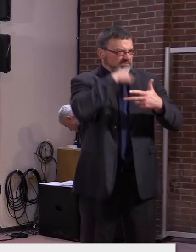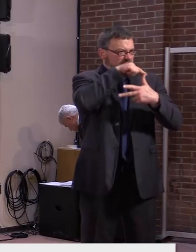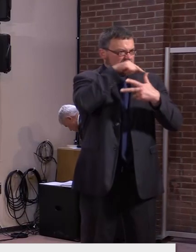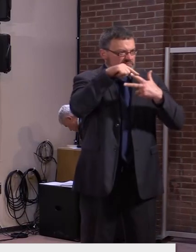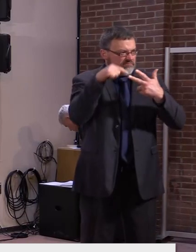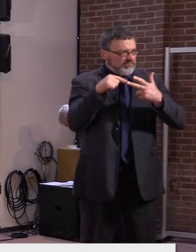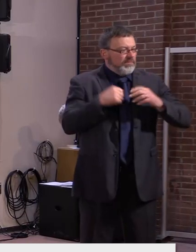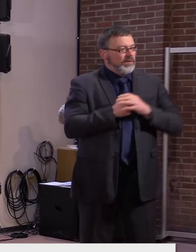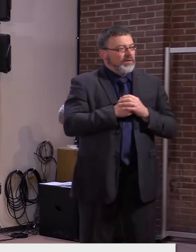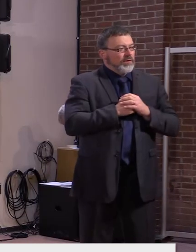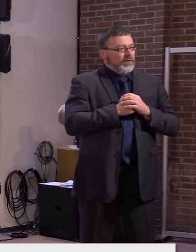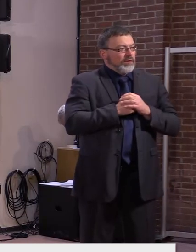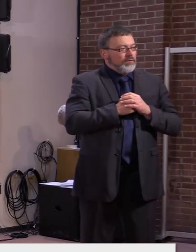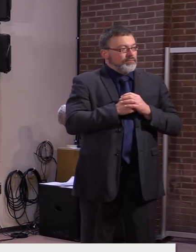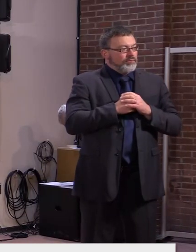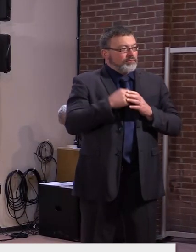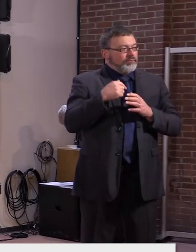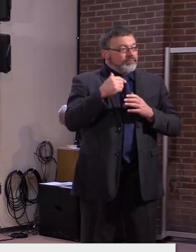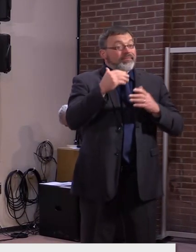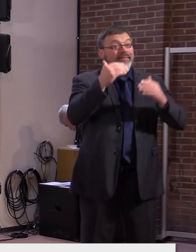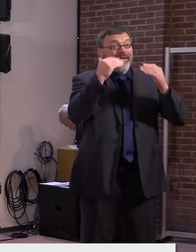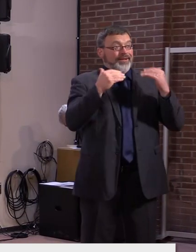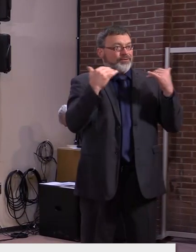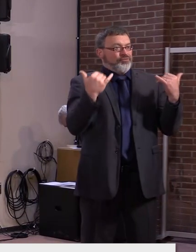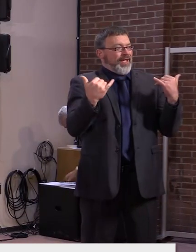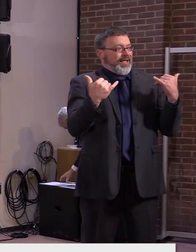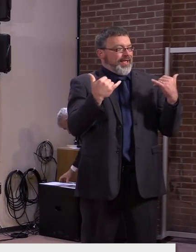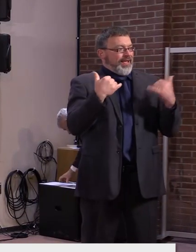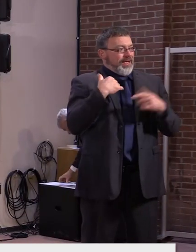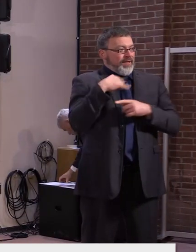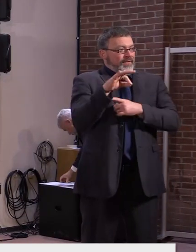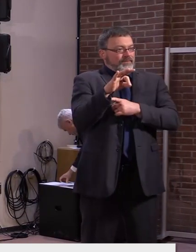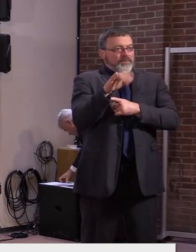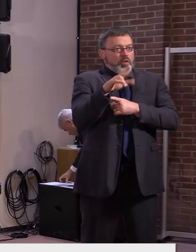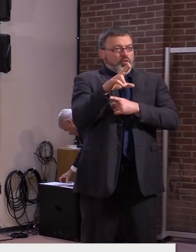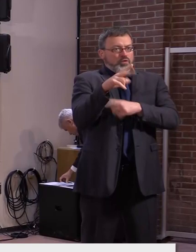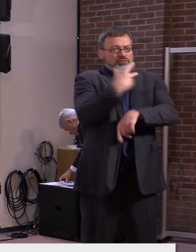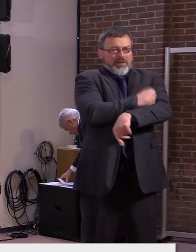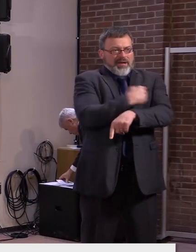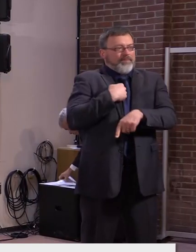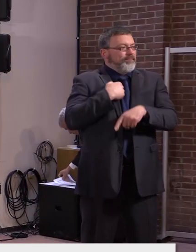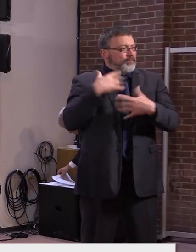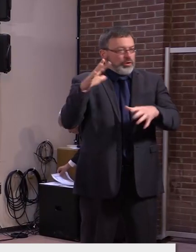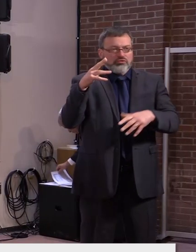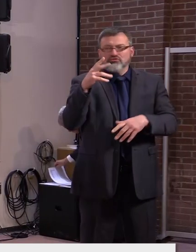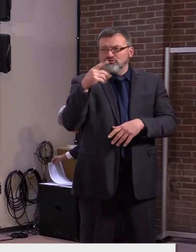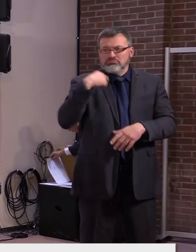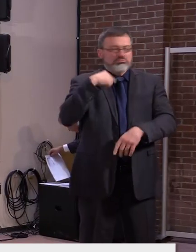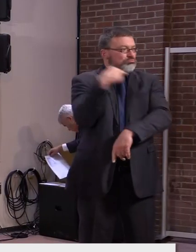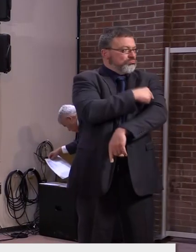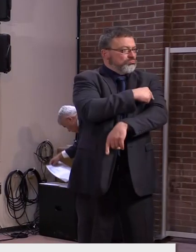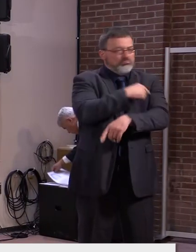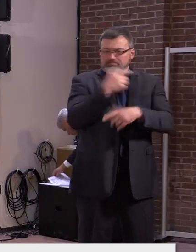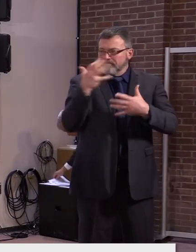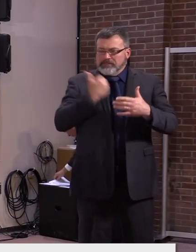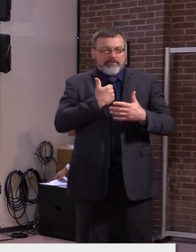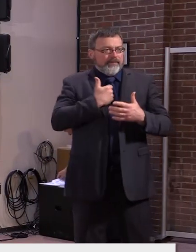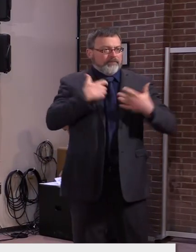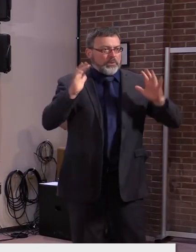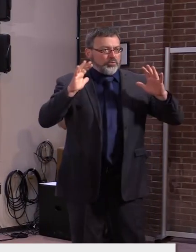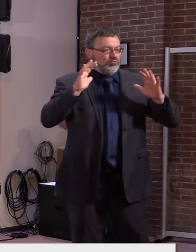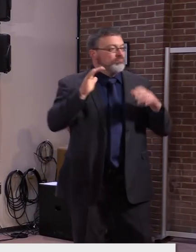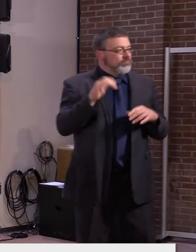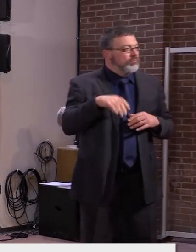shot today, I was on a call with White House officials and other governors, and here's what we heard. CDC Director